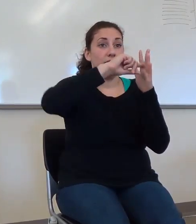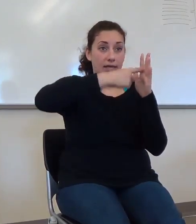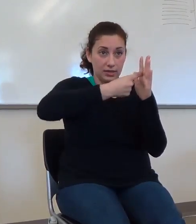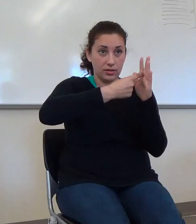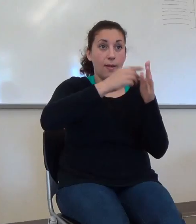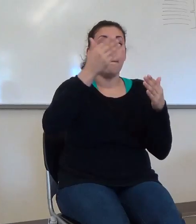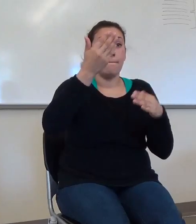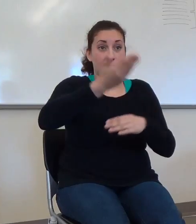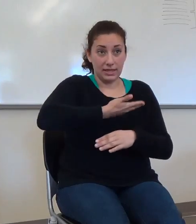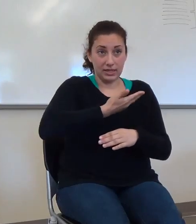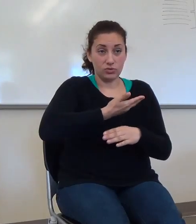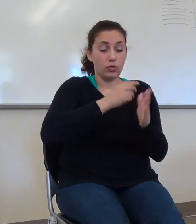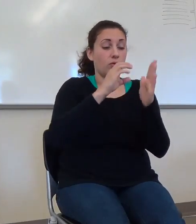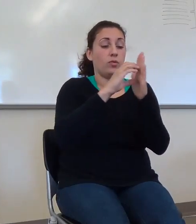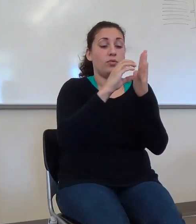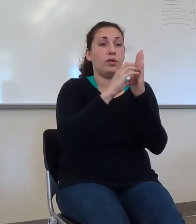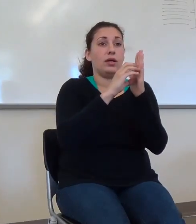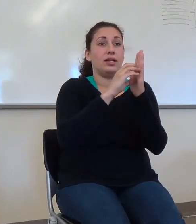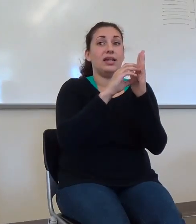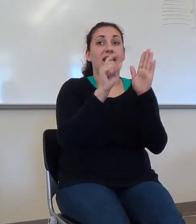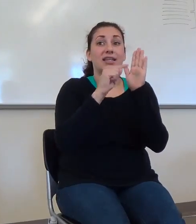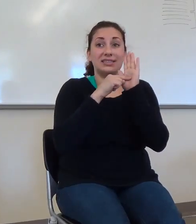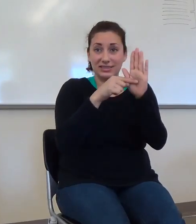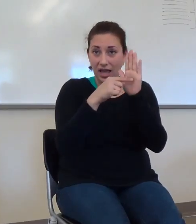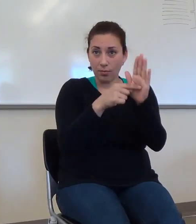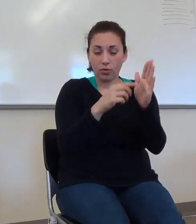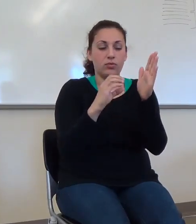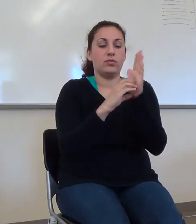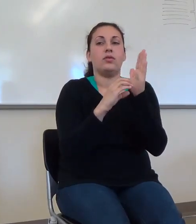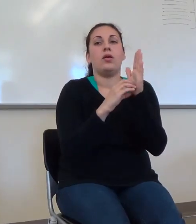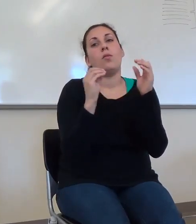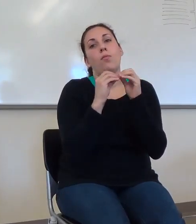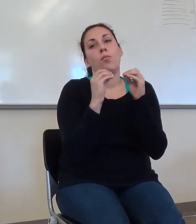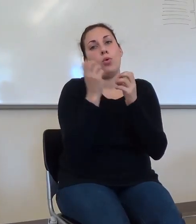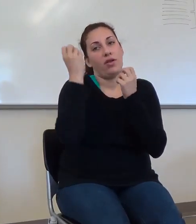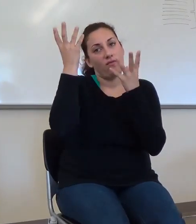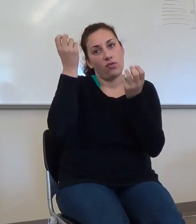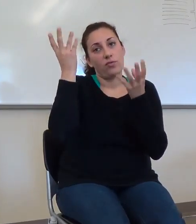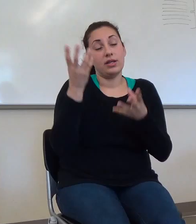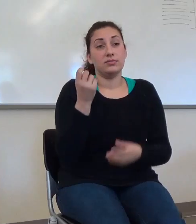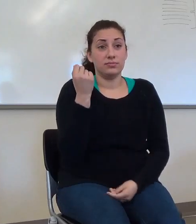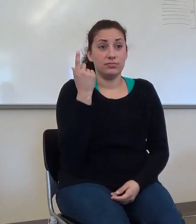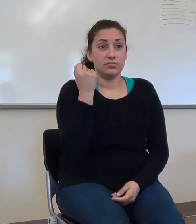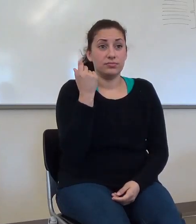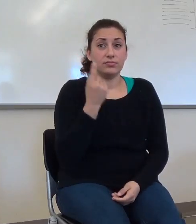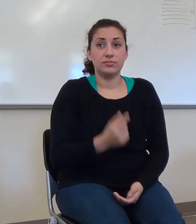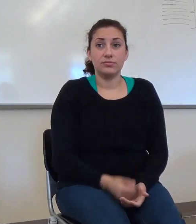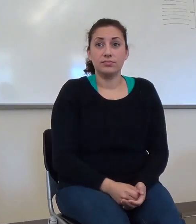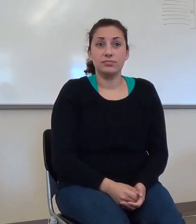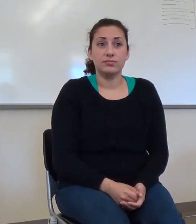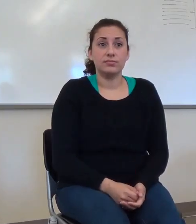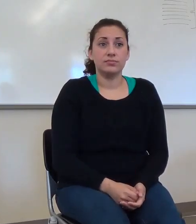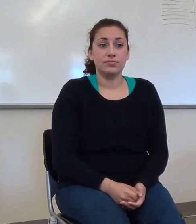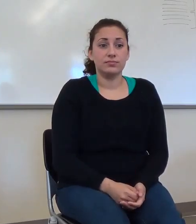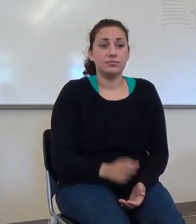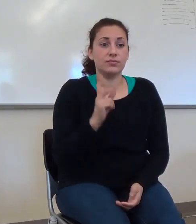information about what it does. Does that make sense as far as your notes? Try to recognize, like I say, a list can